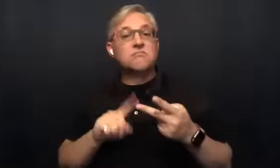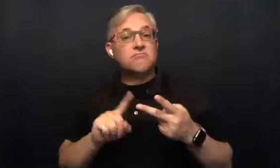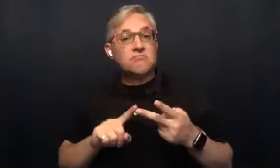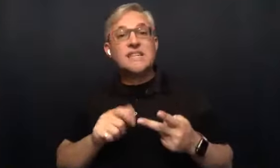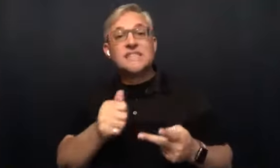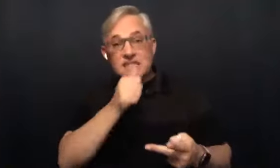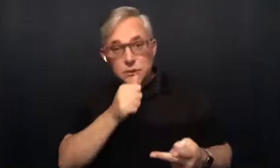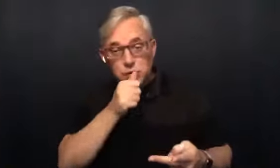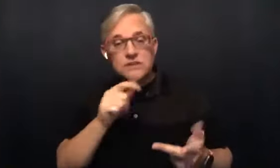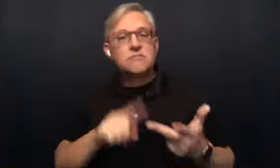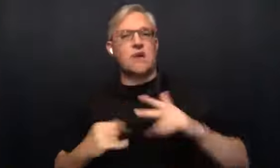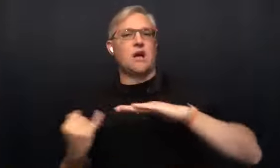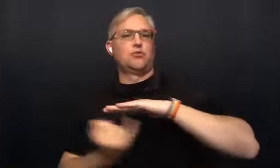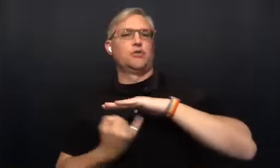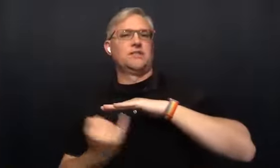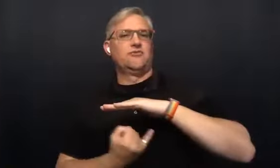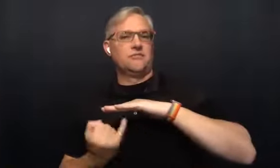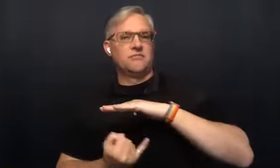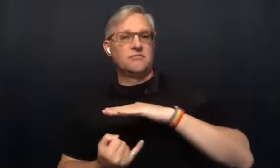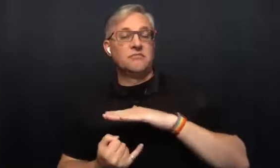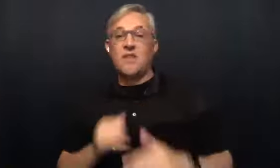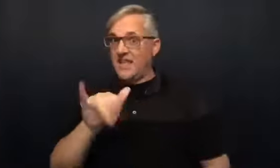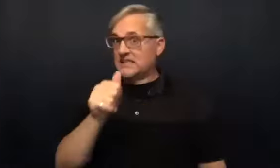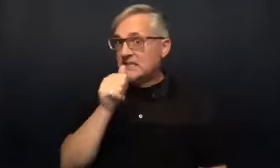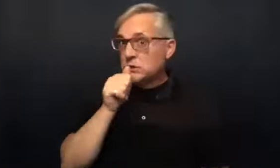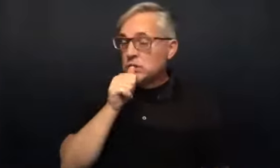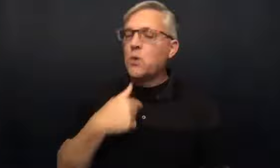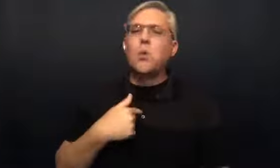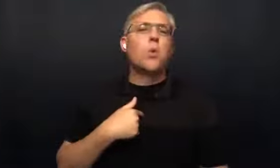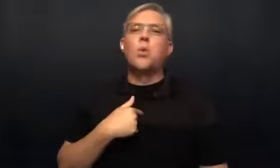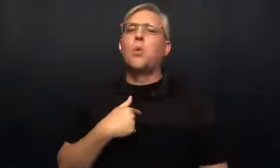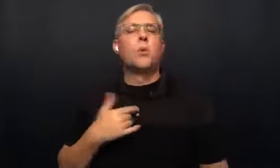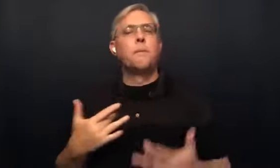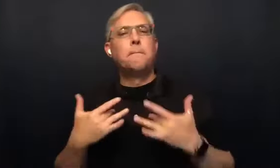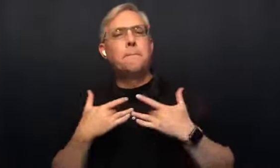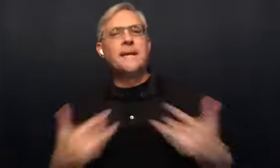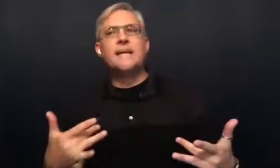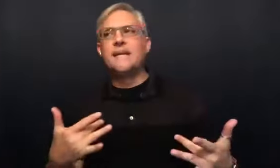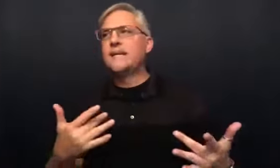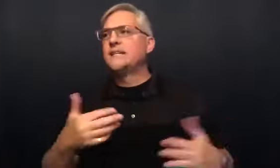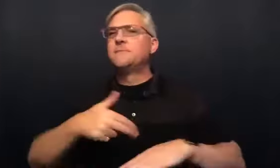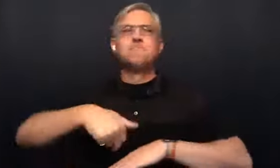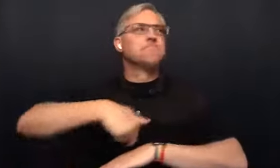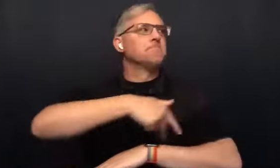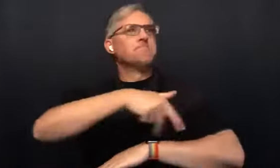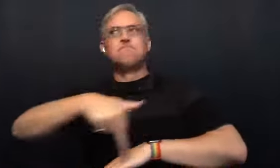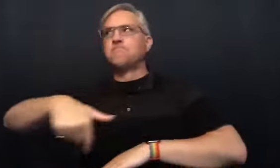component. I was a person who would walk around acting like I was fine and pretending that I was fine. I became